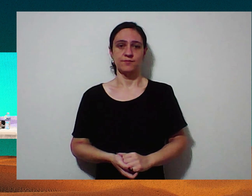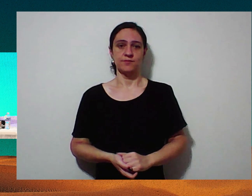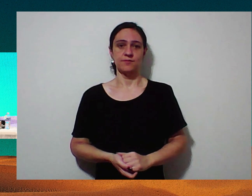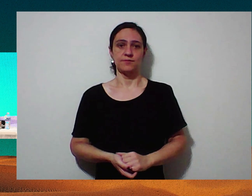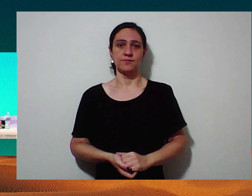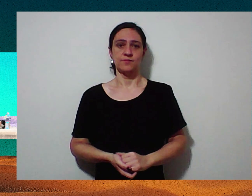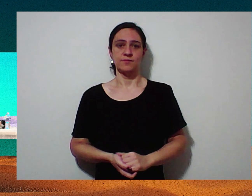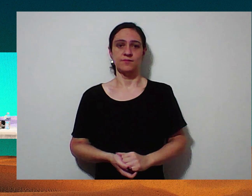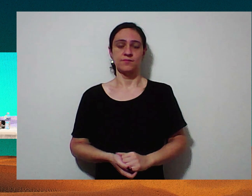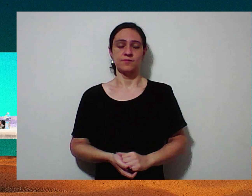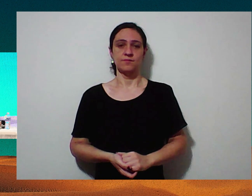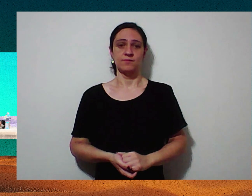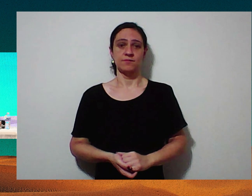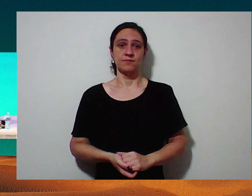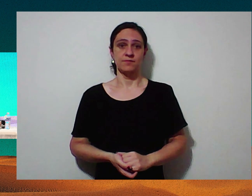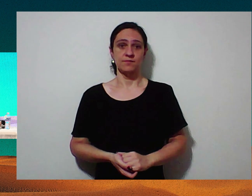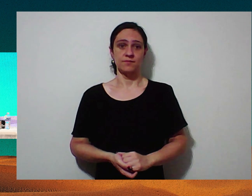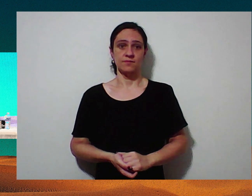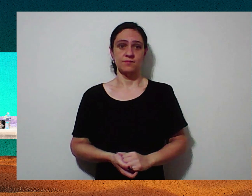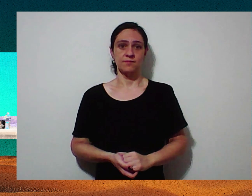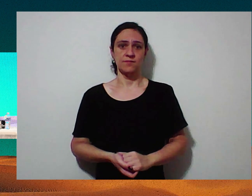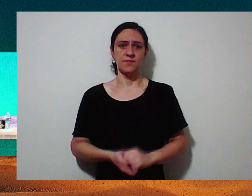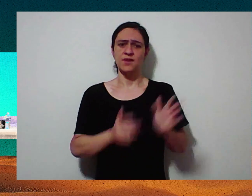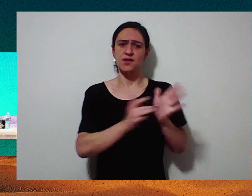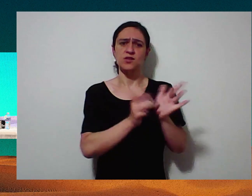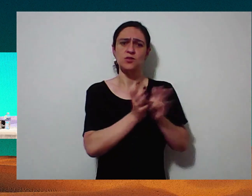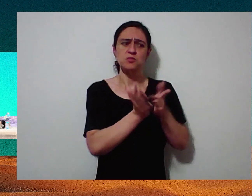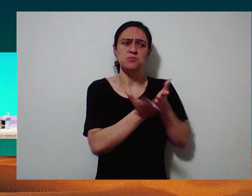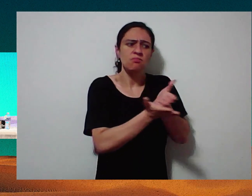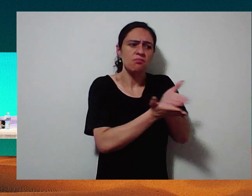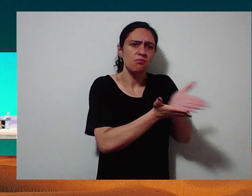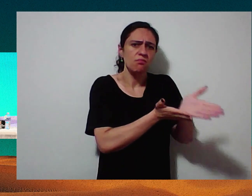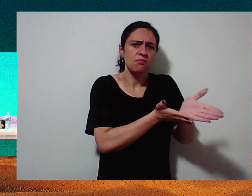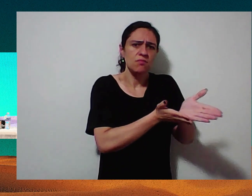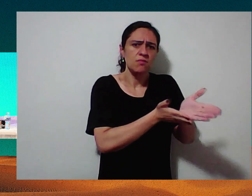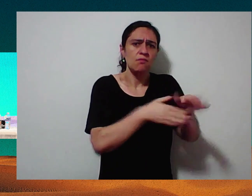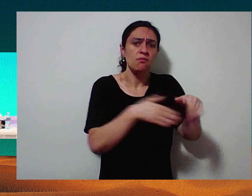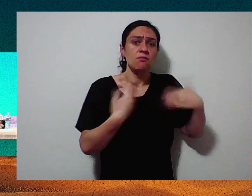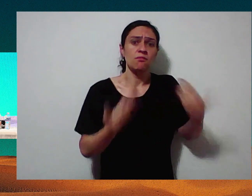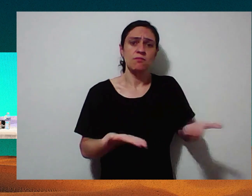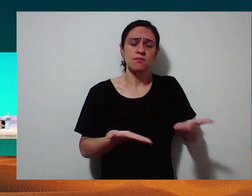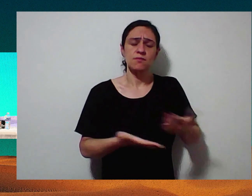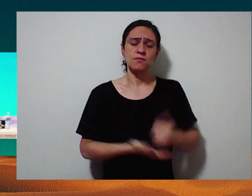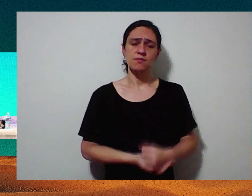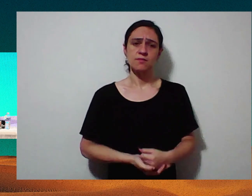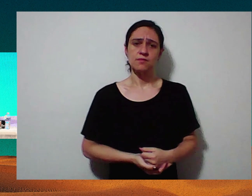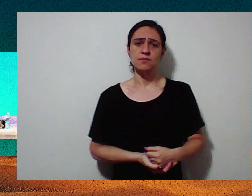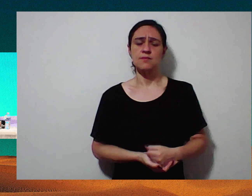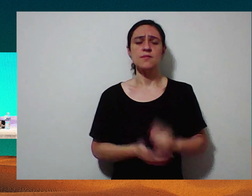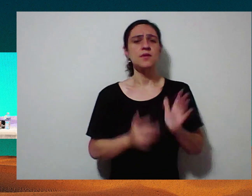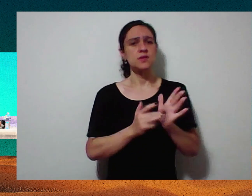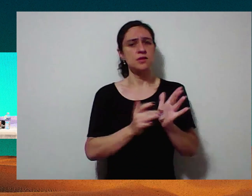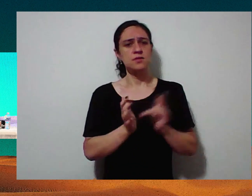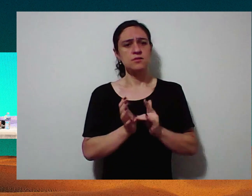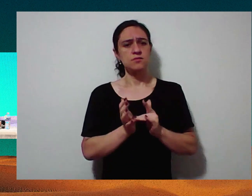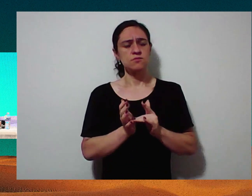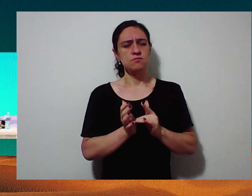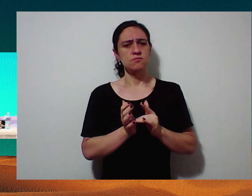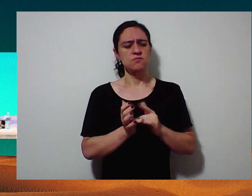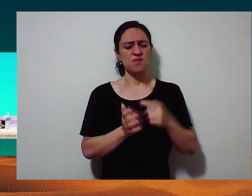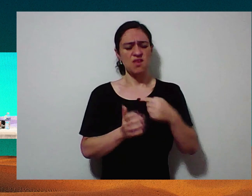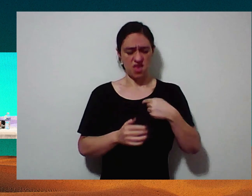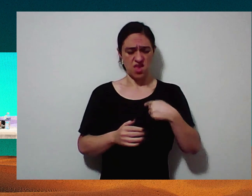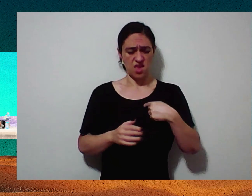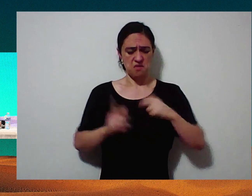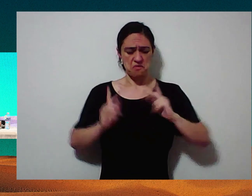Irmão, sabe qual o caminho que Jesus tomou? Saints, do you know what is the path that Jesus took? Jesus falou, como homem, minha capacidade é zero perto